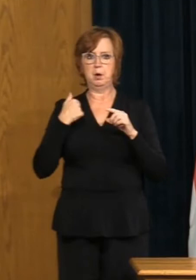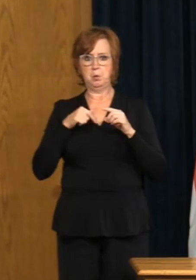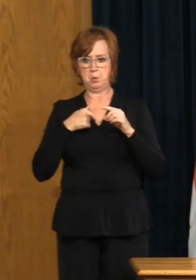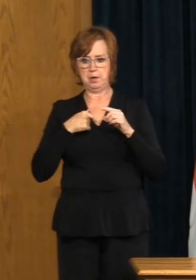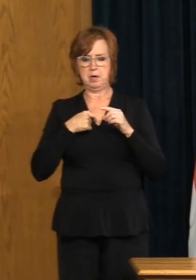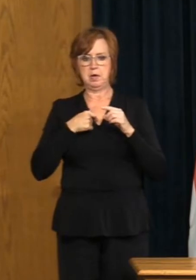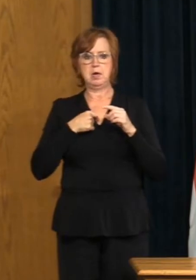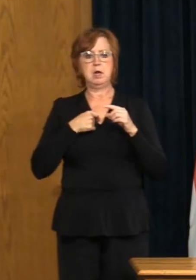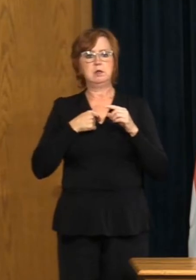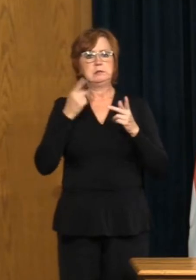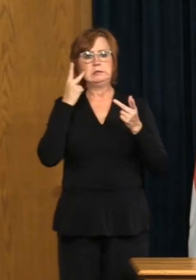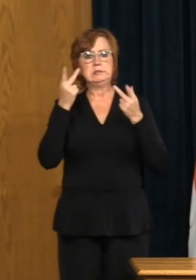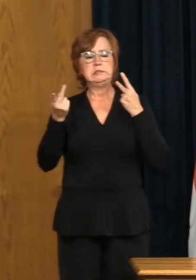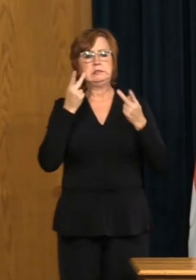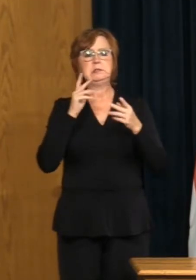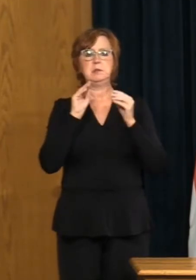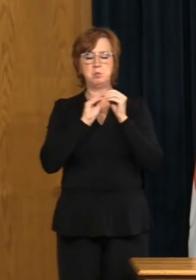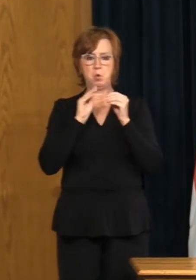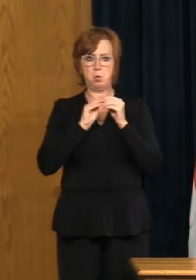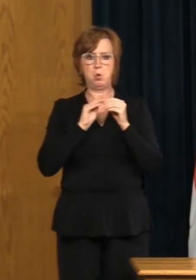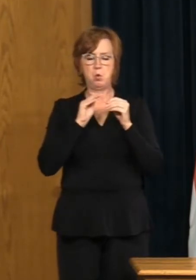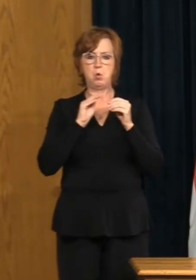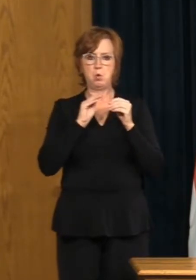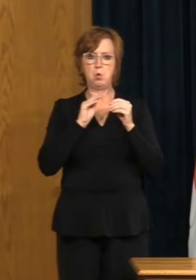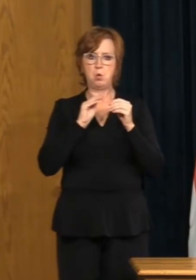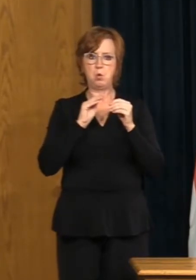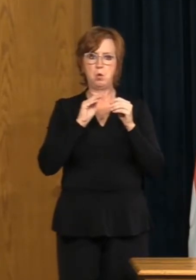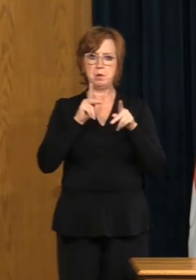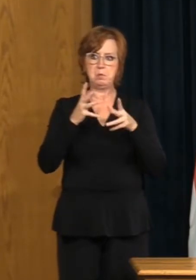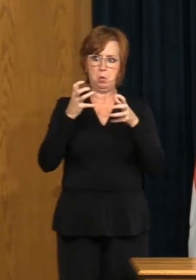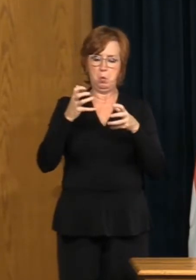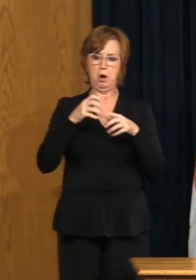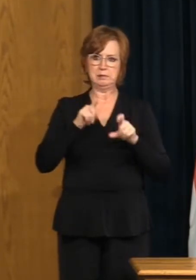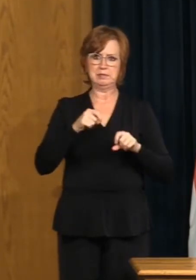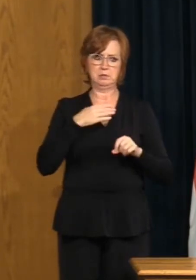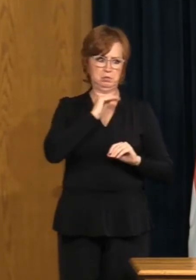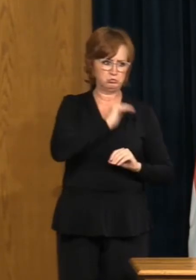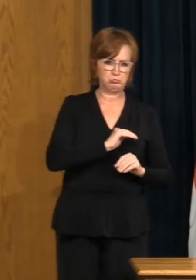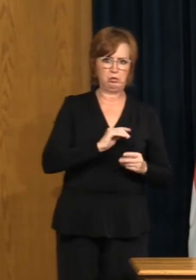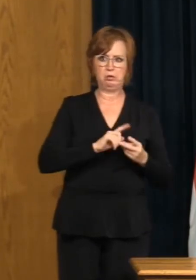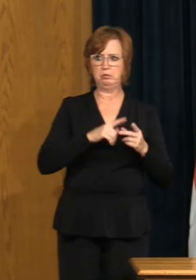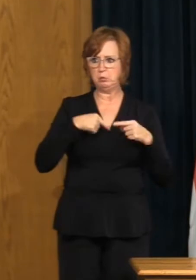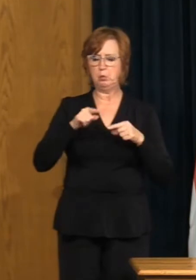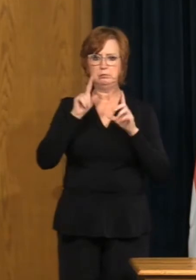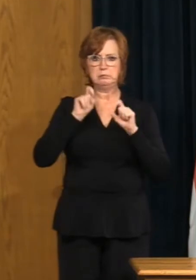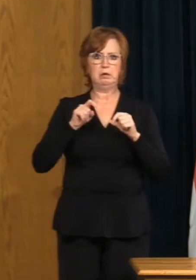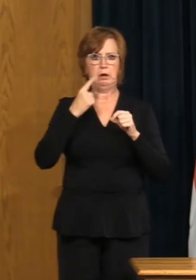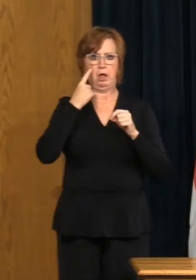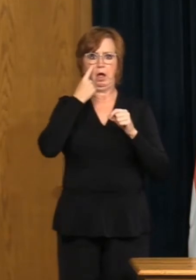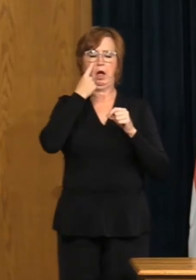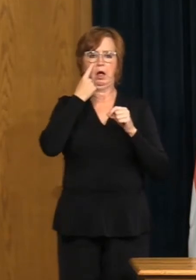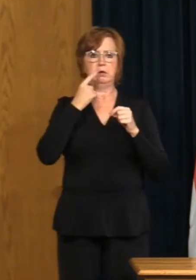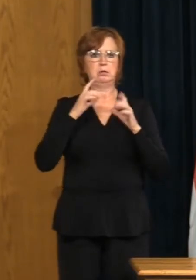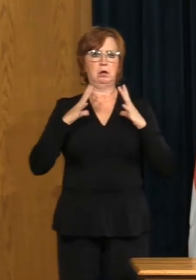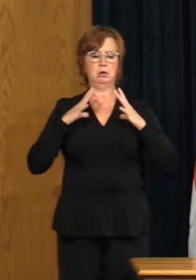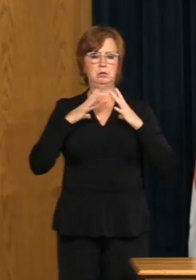trying to see if we can analyze testing by age groups and occupation. But again, that will give us some information. But then